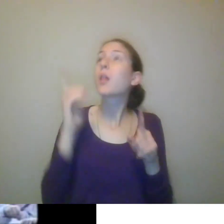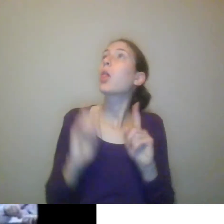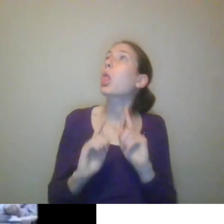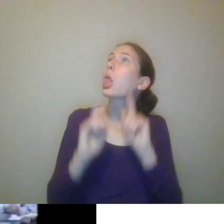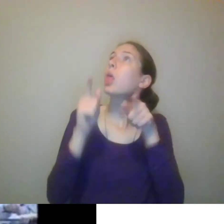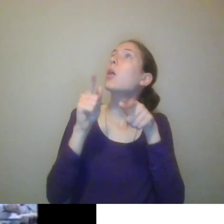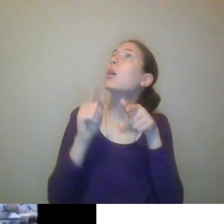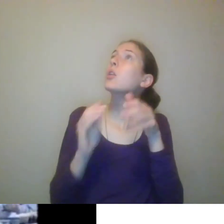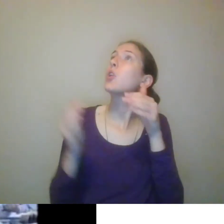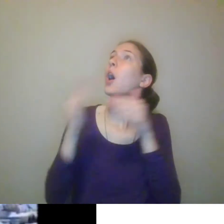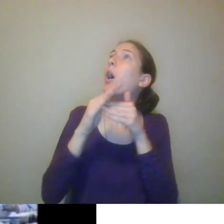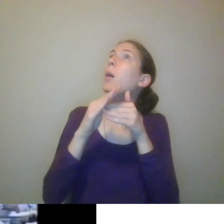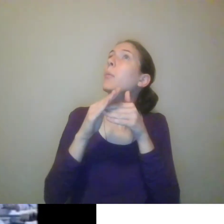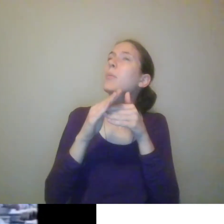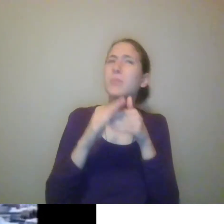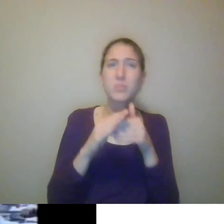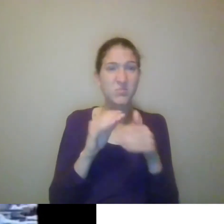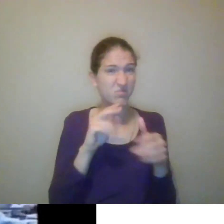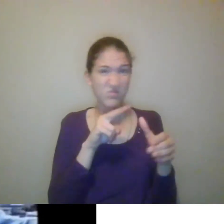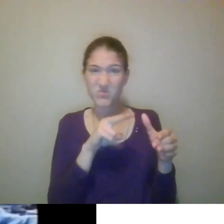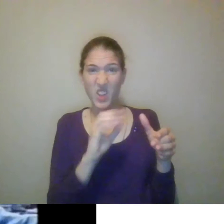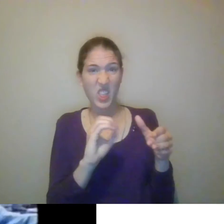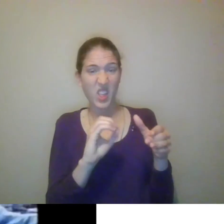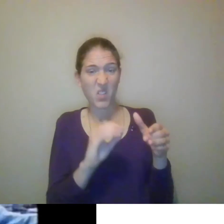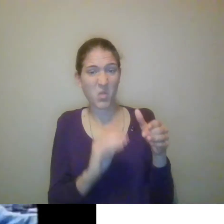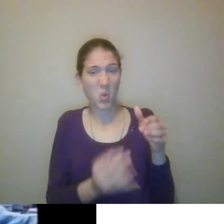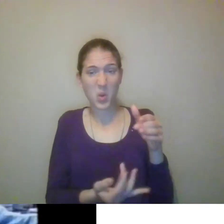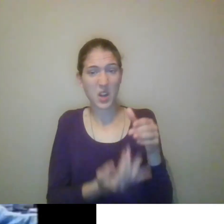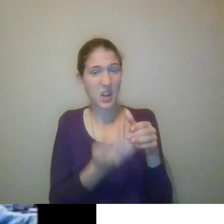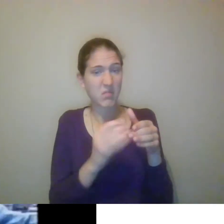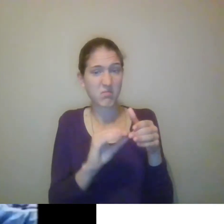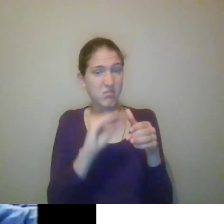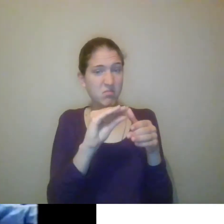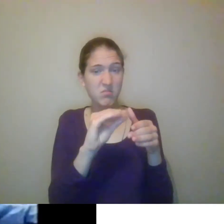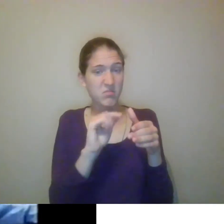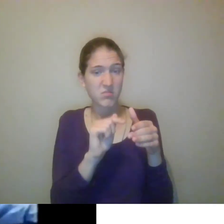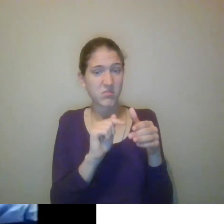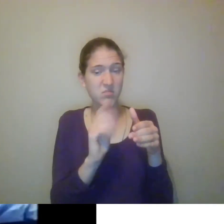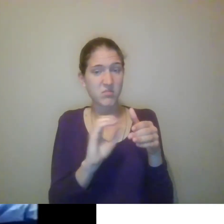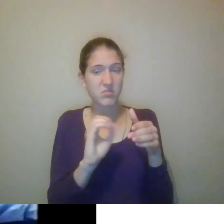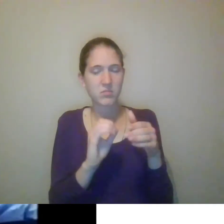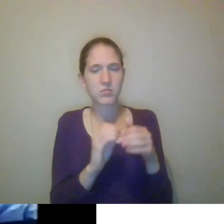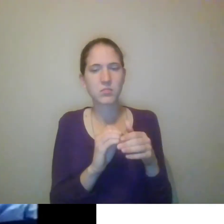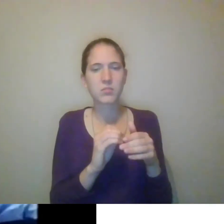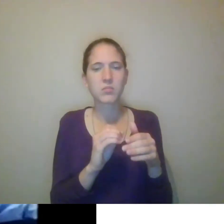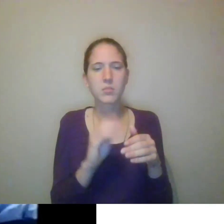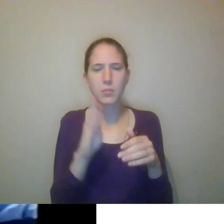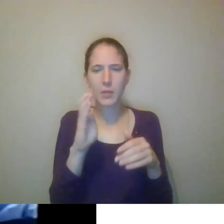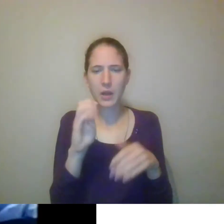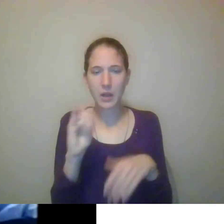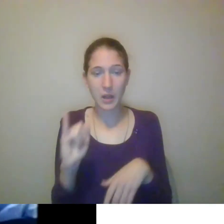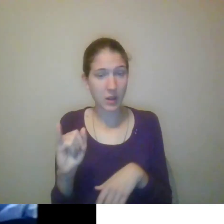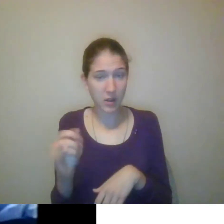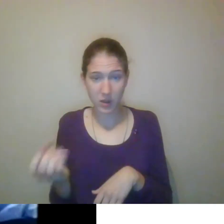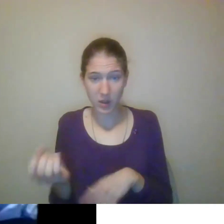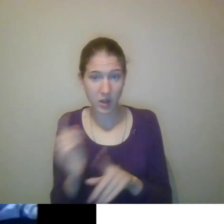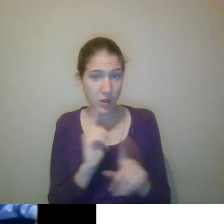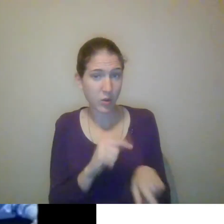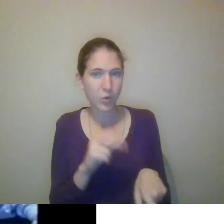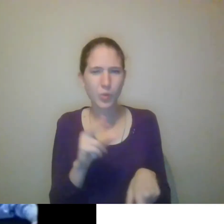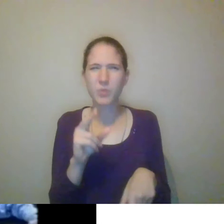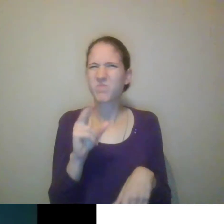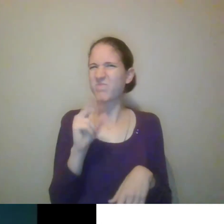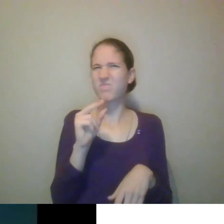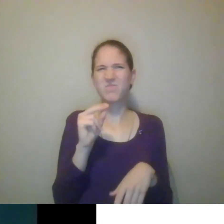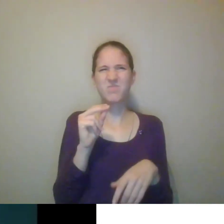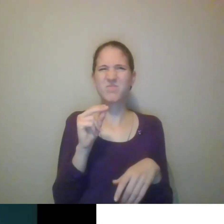top. Well, it's not. Nothing's floating. We don't see anything floating. Beck? And no,